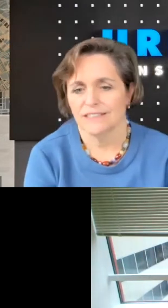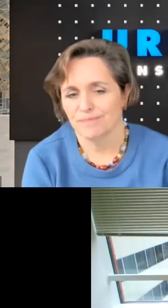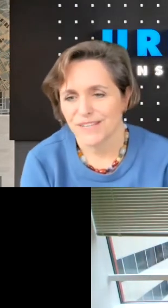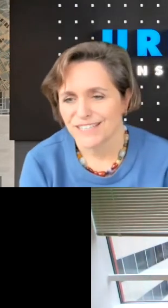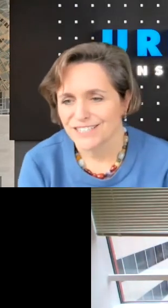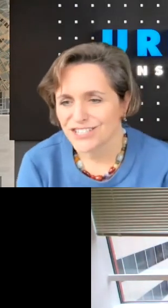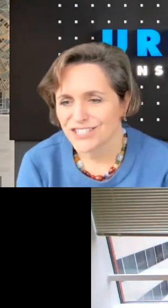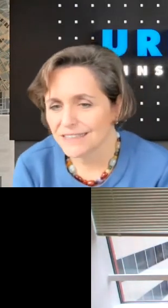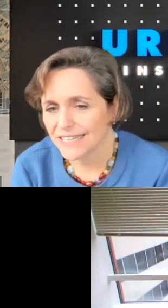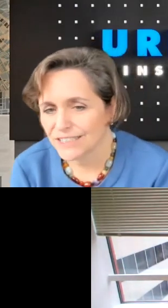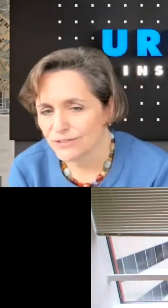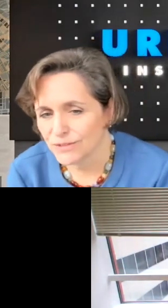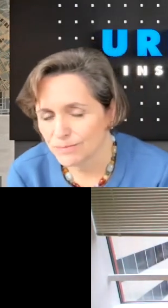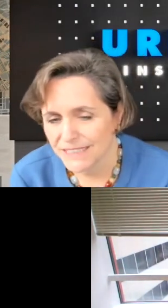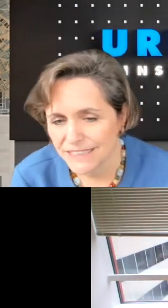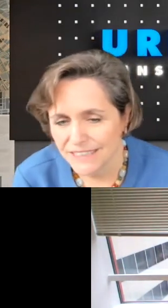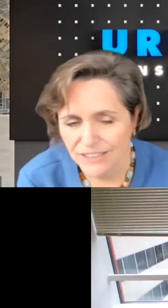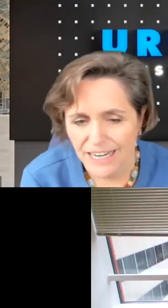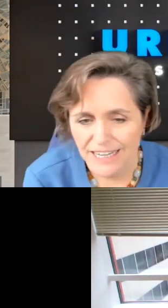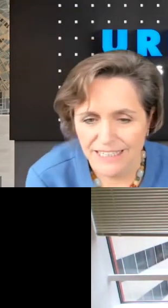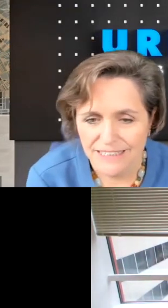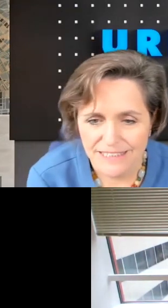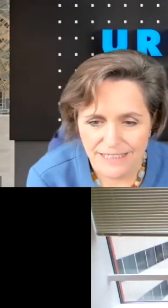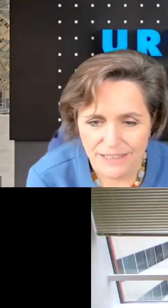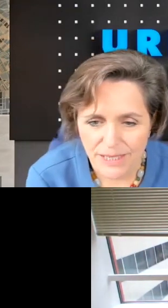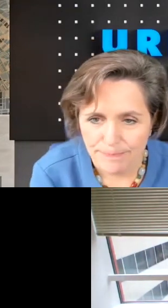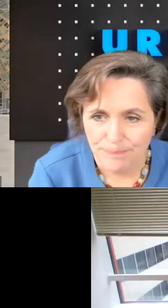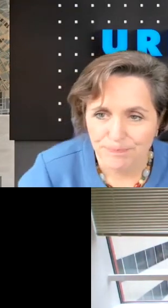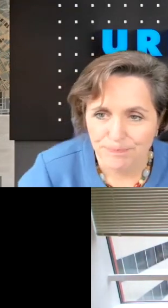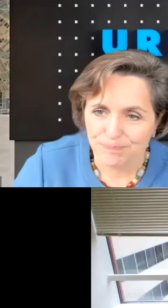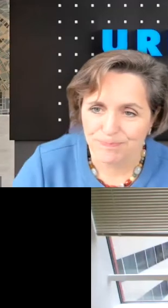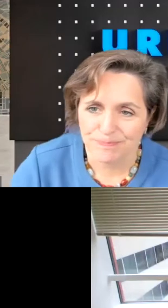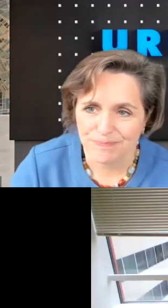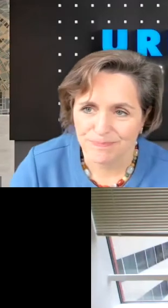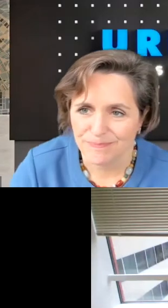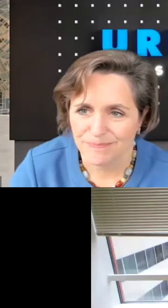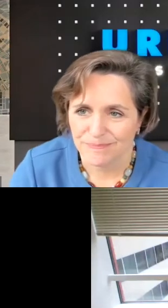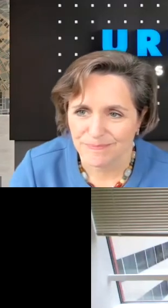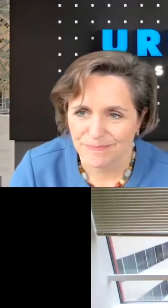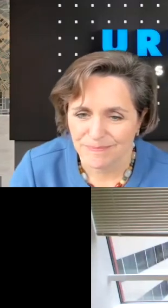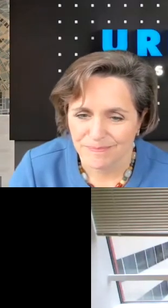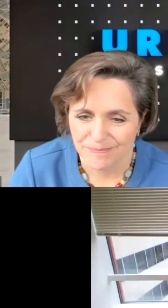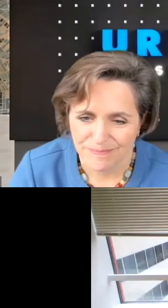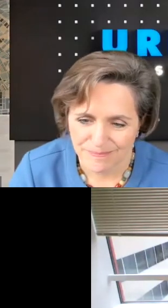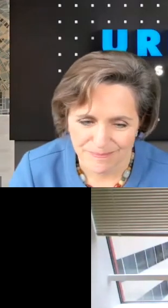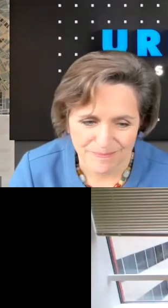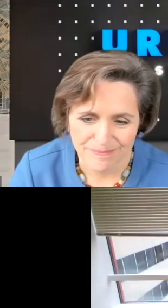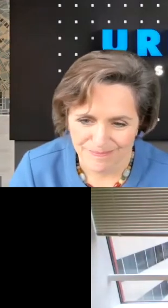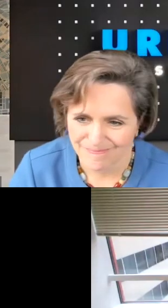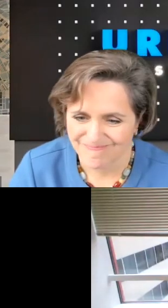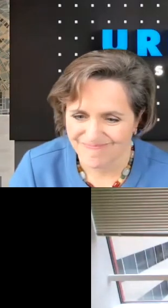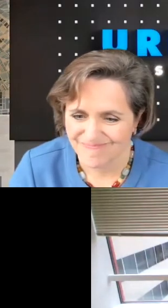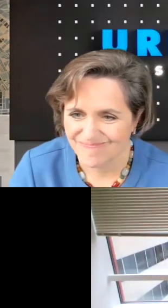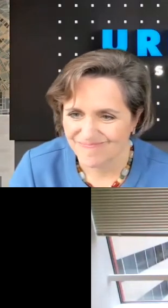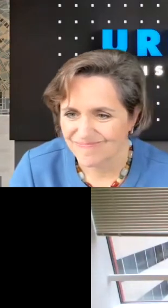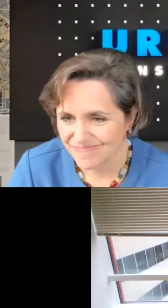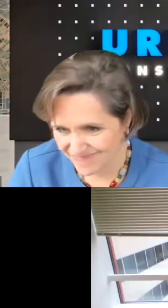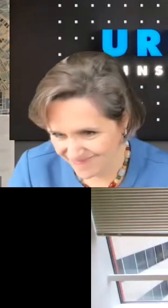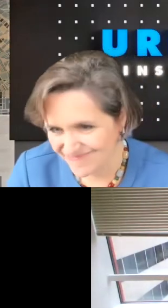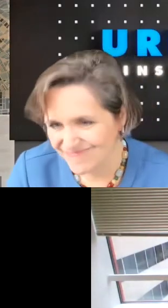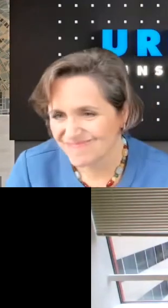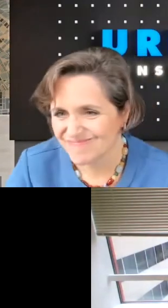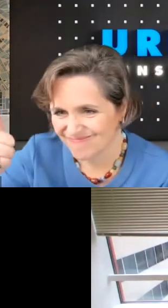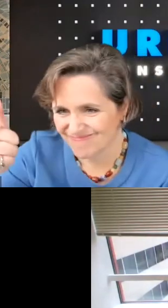Institute alum. Jocelyn, thank you for being here, and take it away. Thank you so much, Sarah. Proud to be an